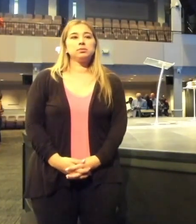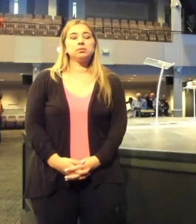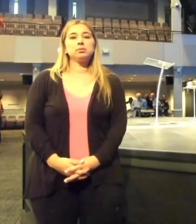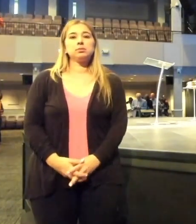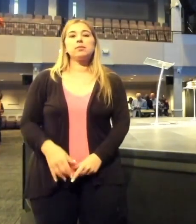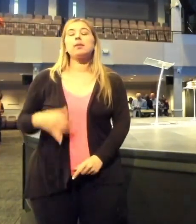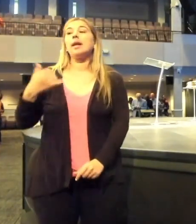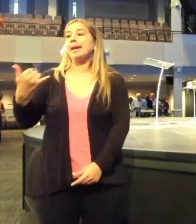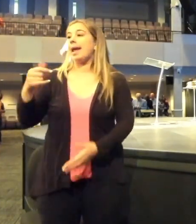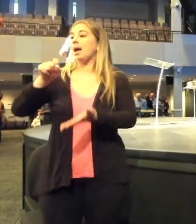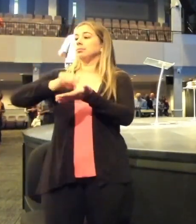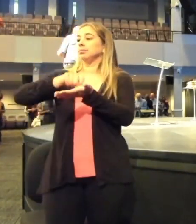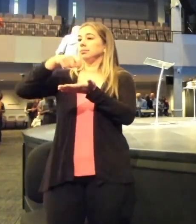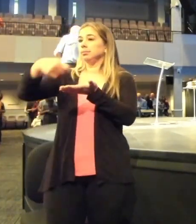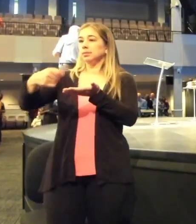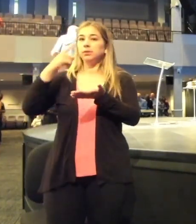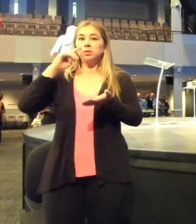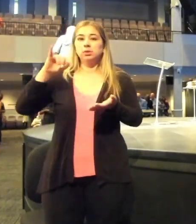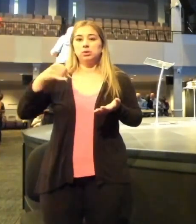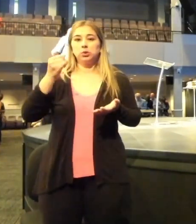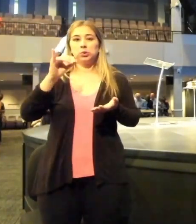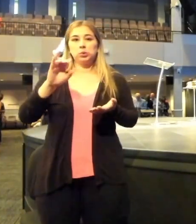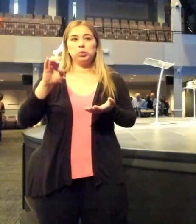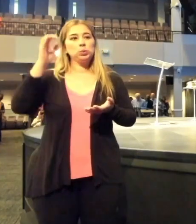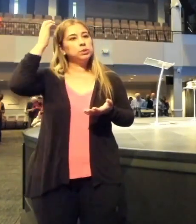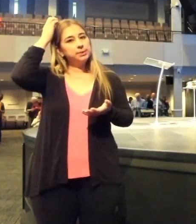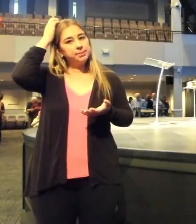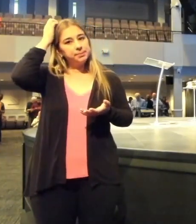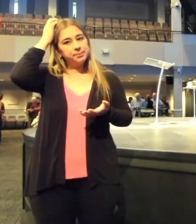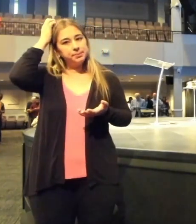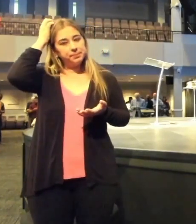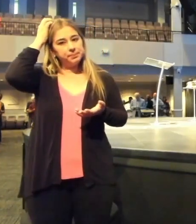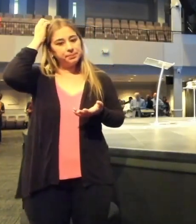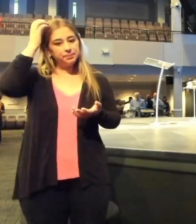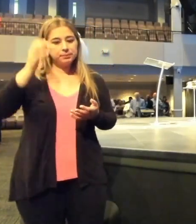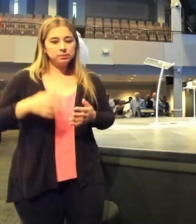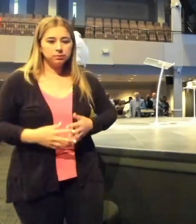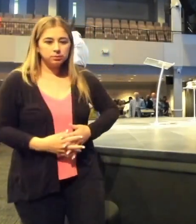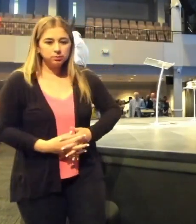You can peel back the aluminum on the top of that cup, if you will.